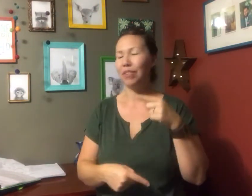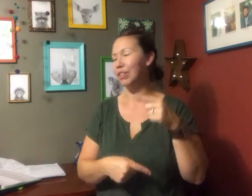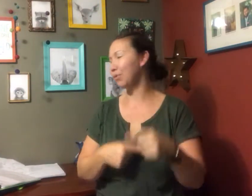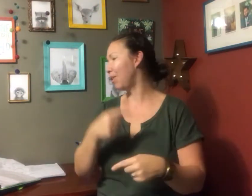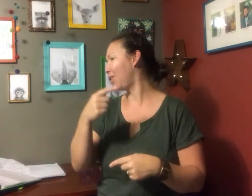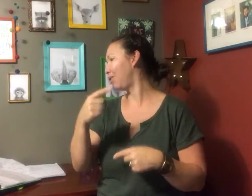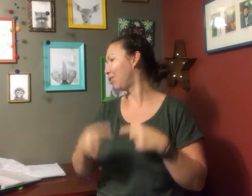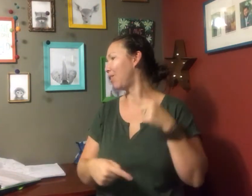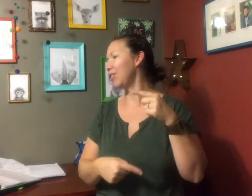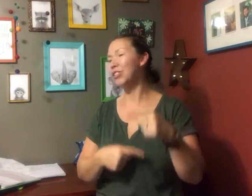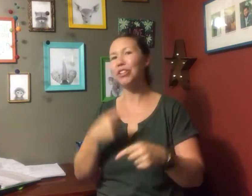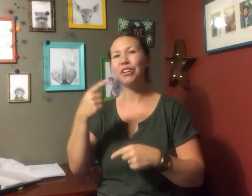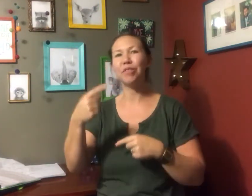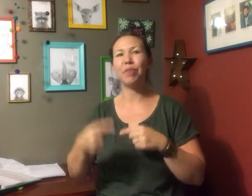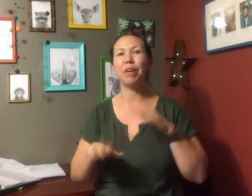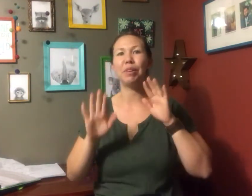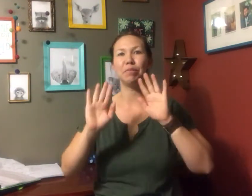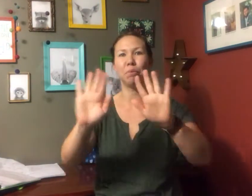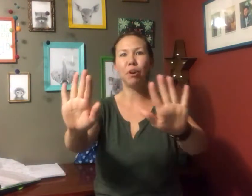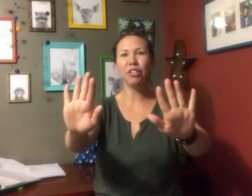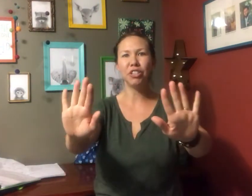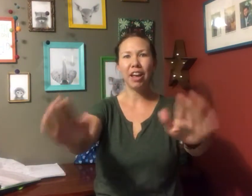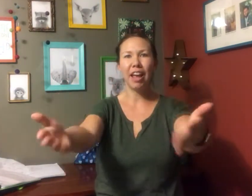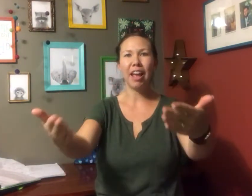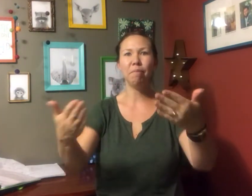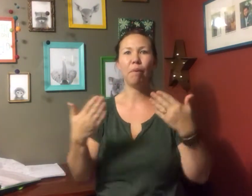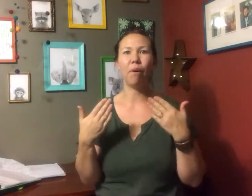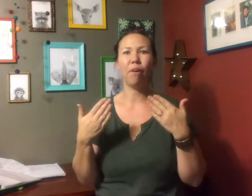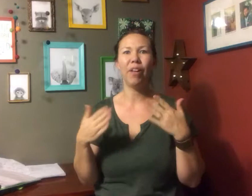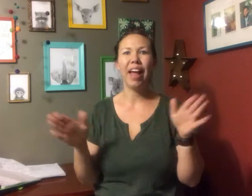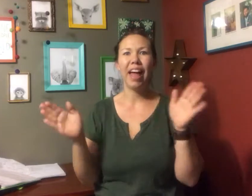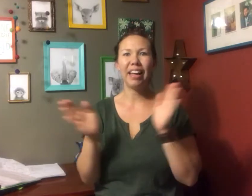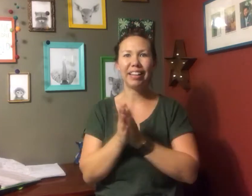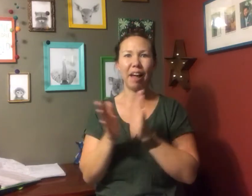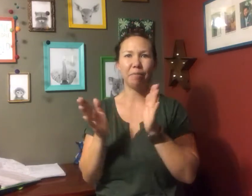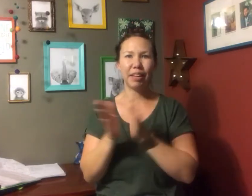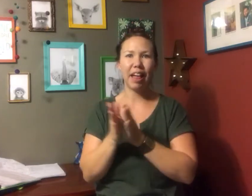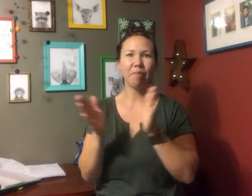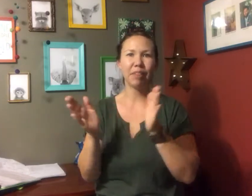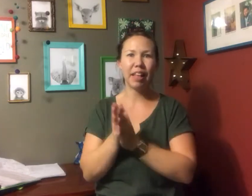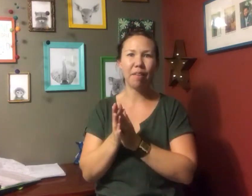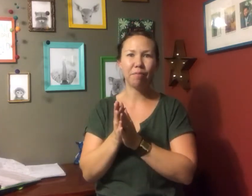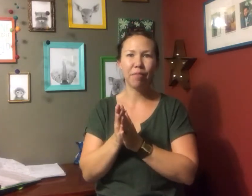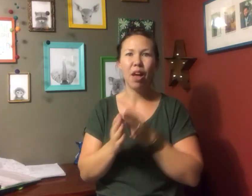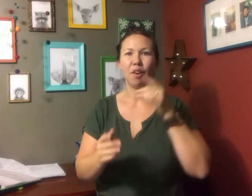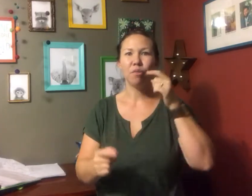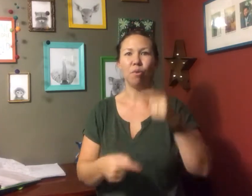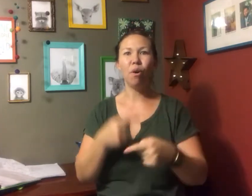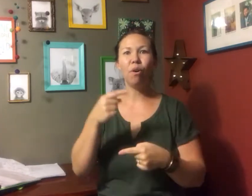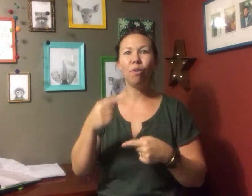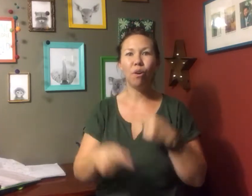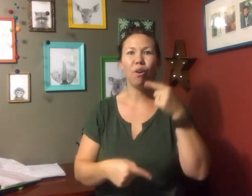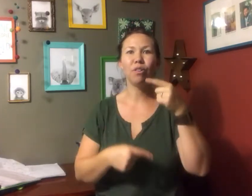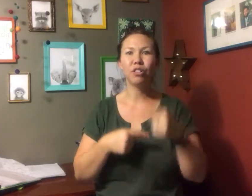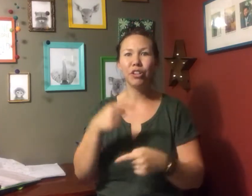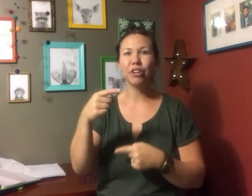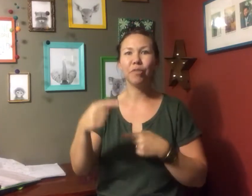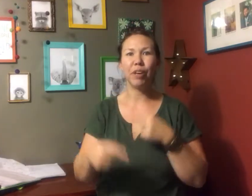babies. Roll, roll, sugar babies. Push and pull and clap, clap, clap. Roll, roll, sugar